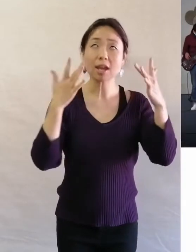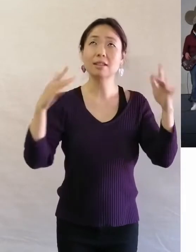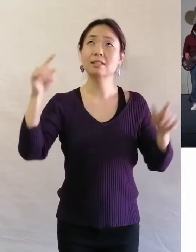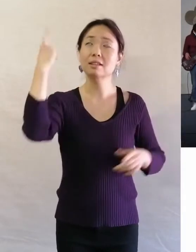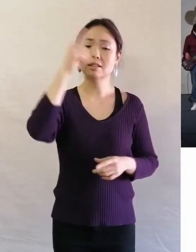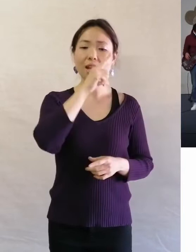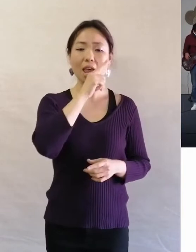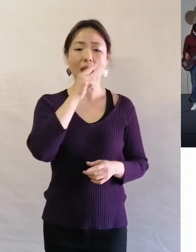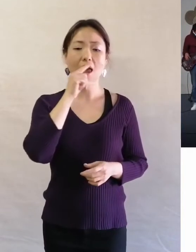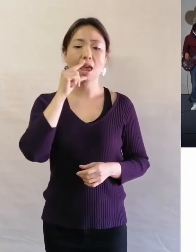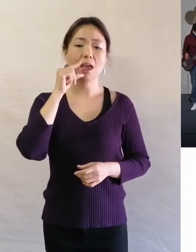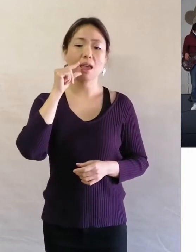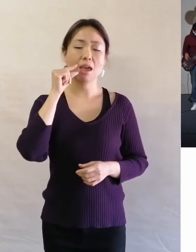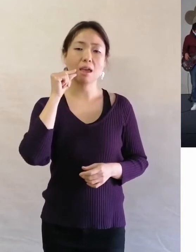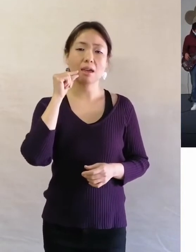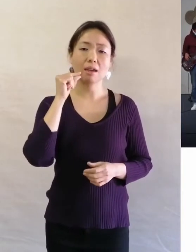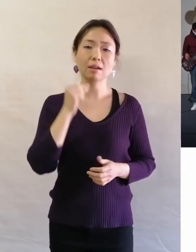King. Praise His name